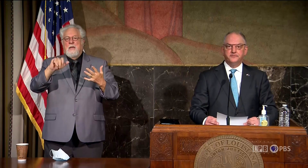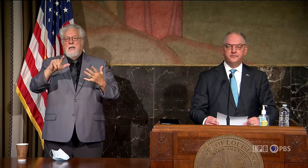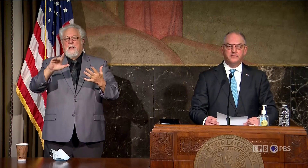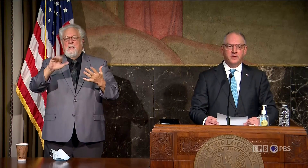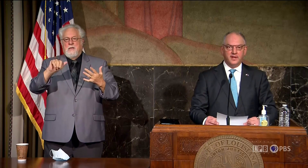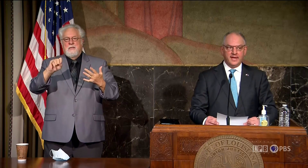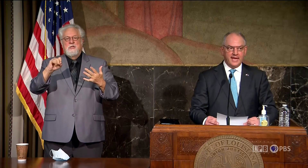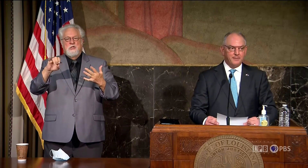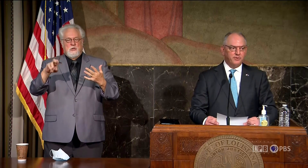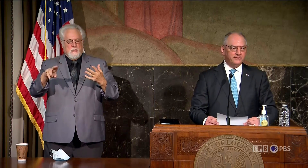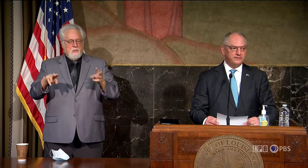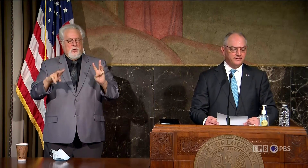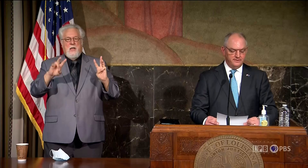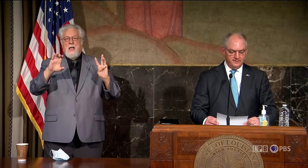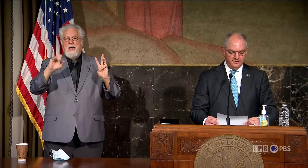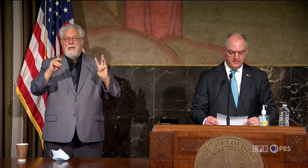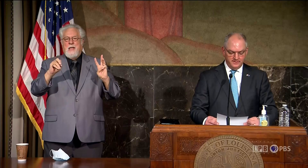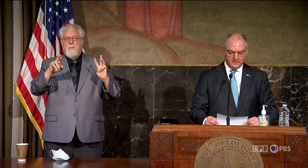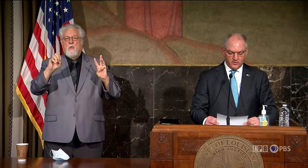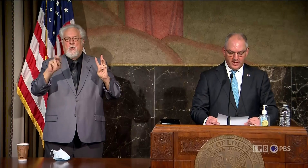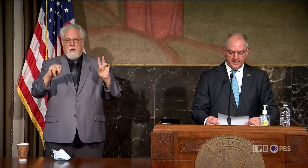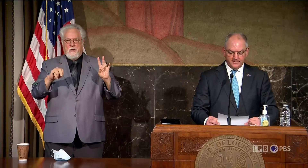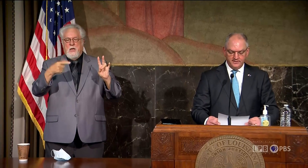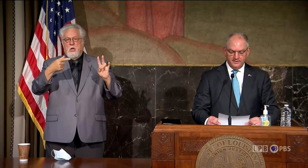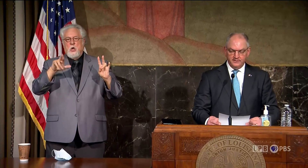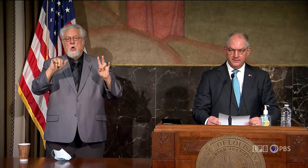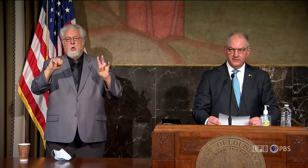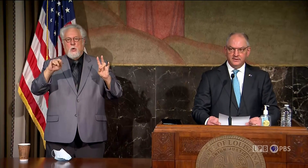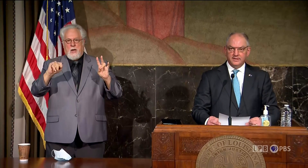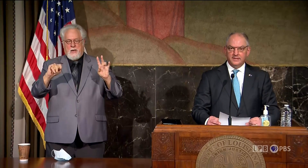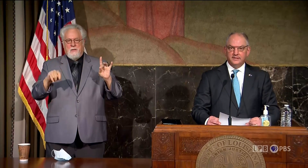Calcasieu, Cameron, Grant,